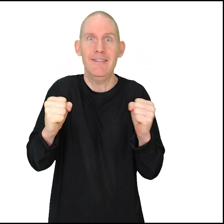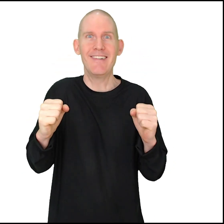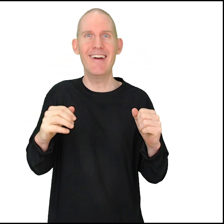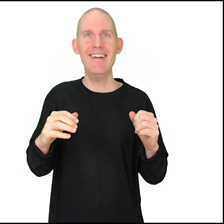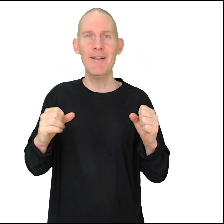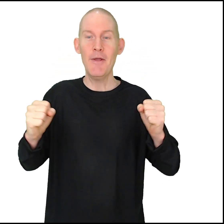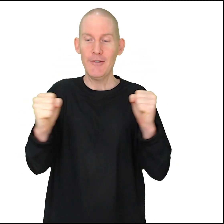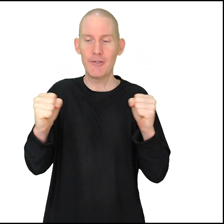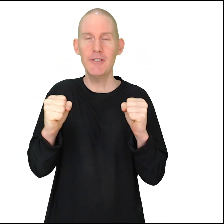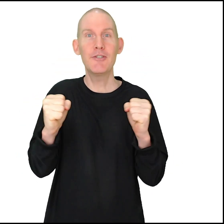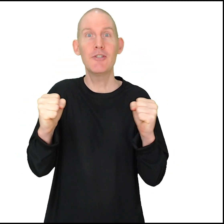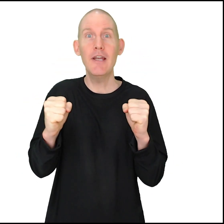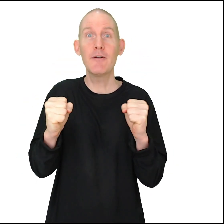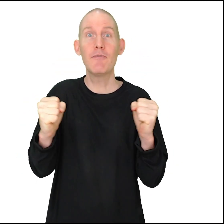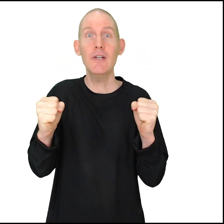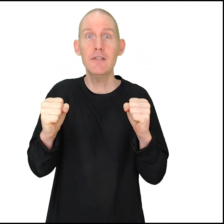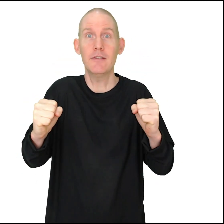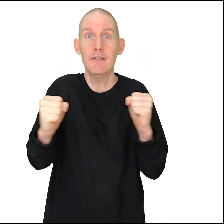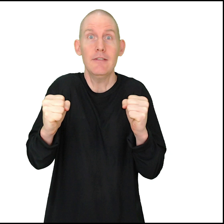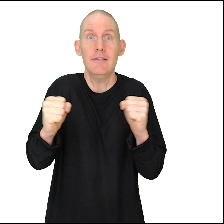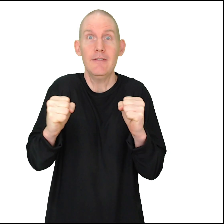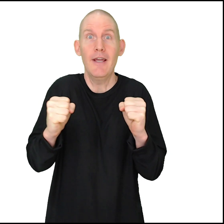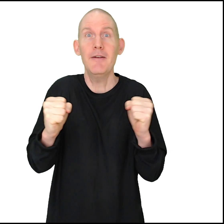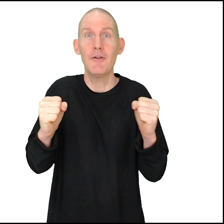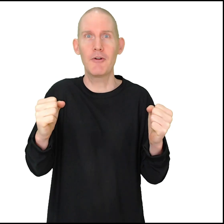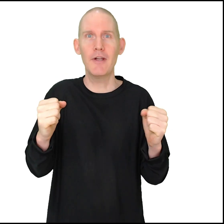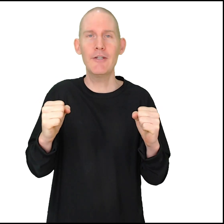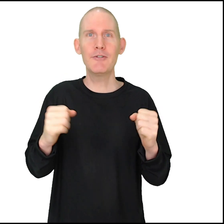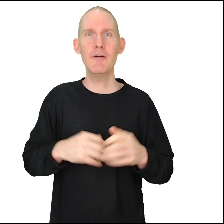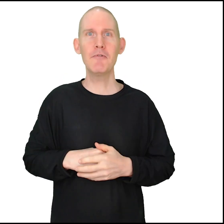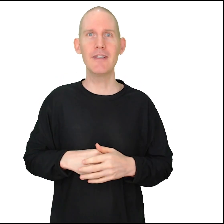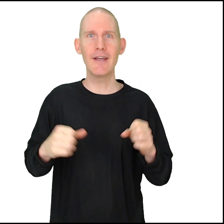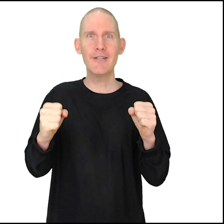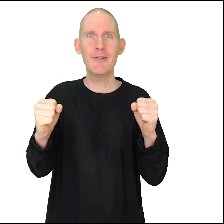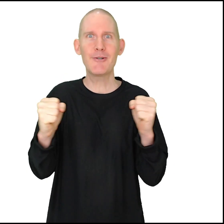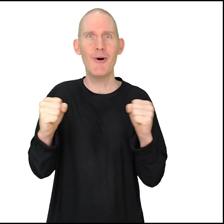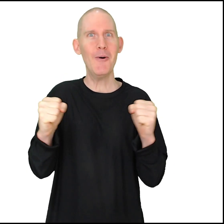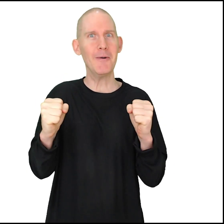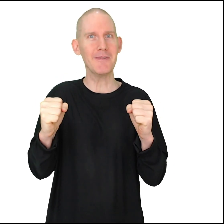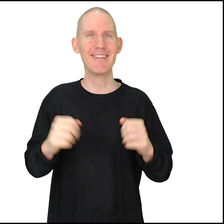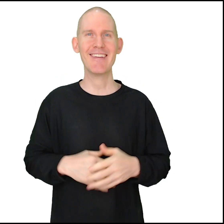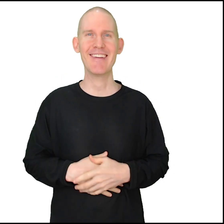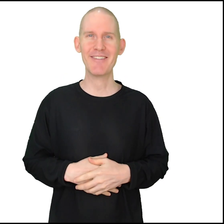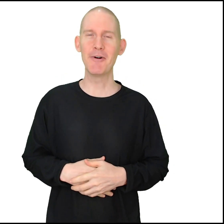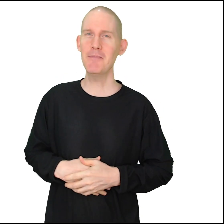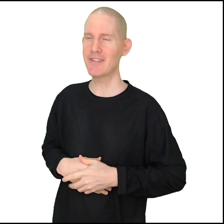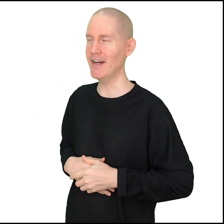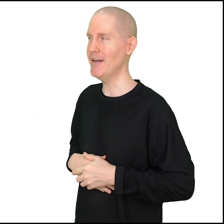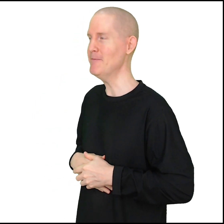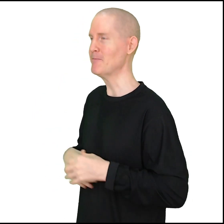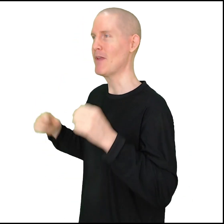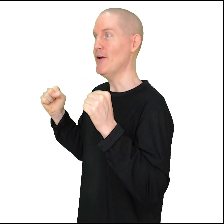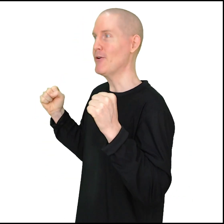right? So just shake your fists and look like you're shivering, like you're cold. From the side,